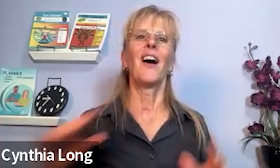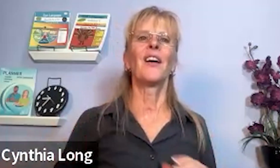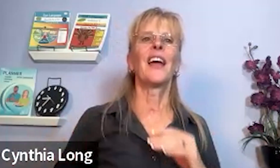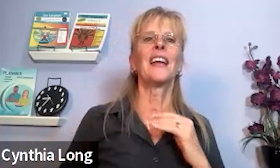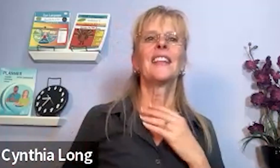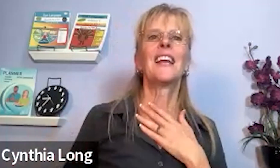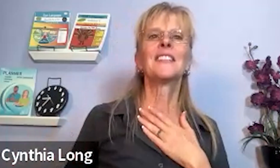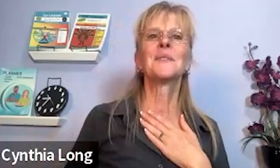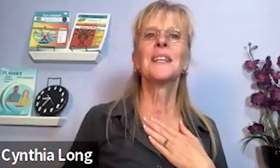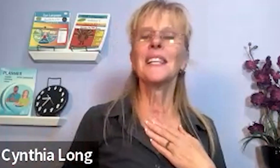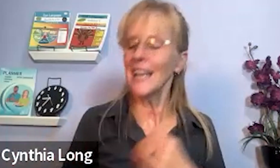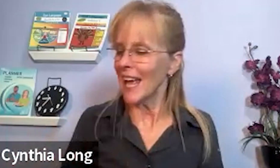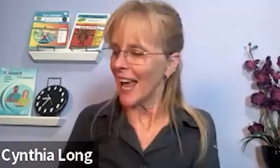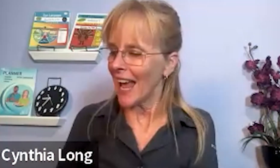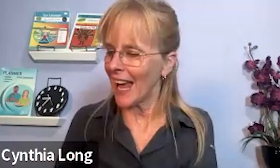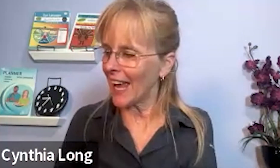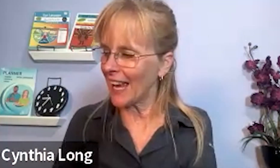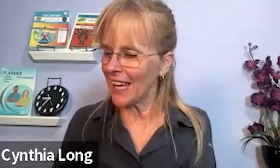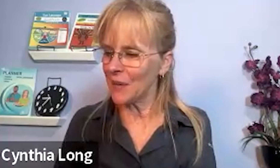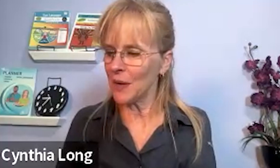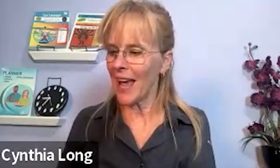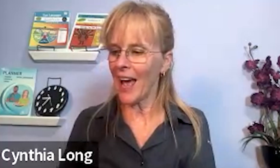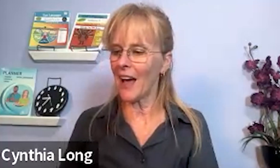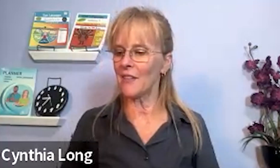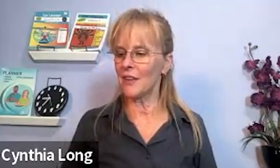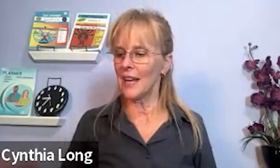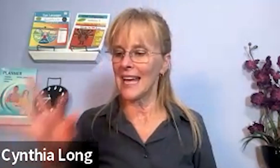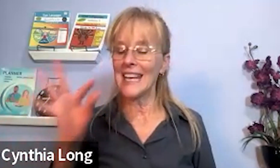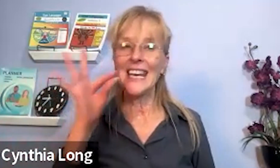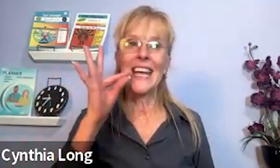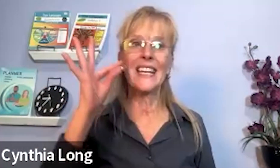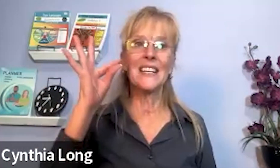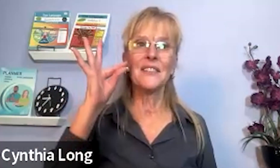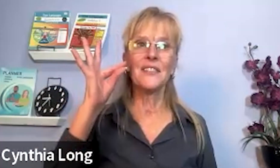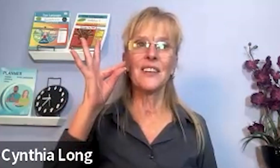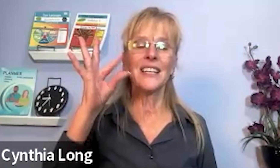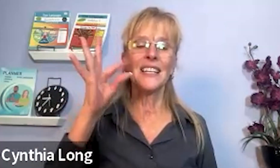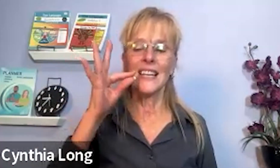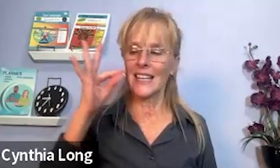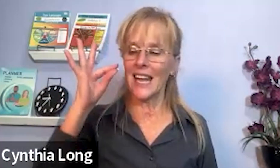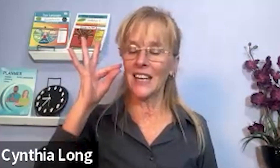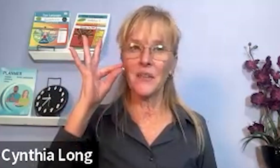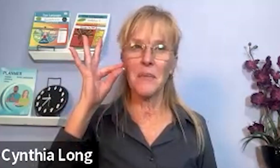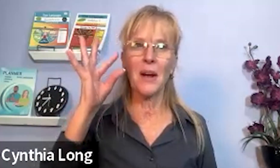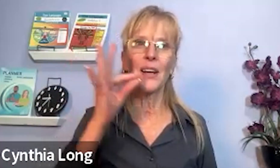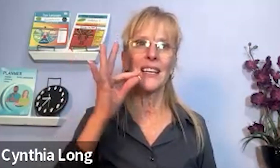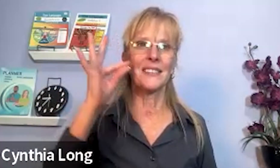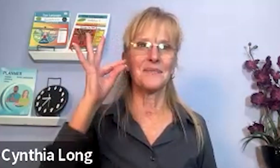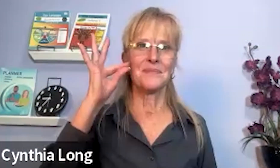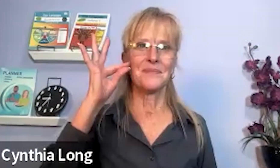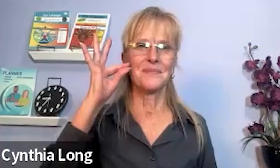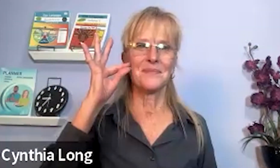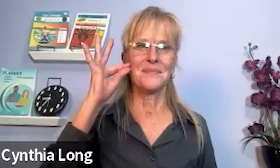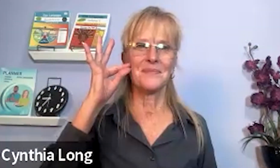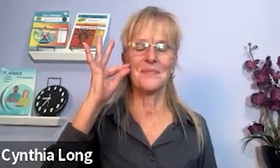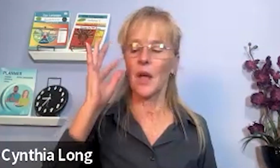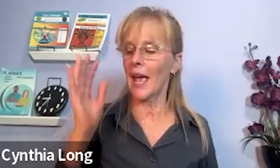Okay, and the next one. And we have Native